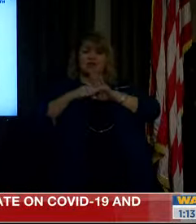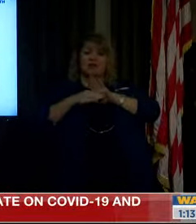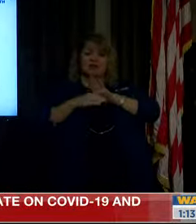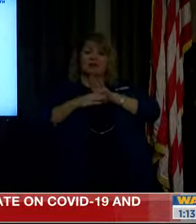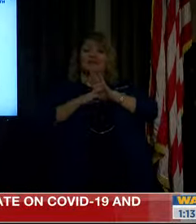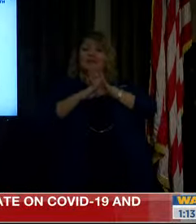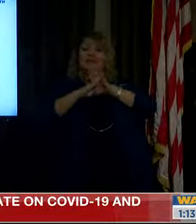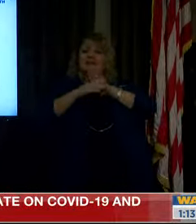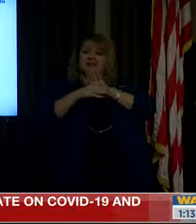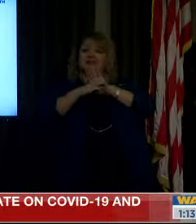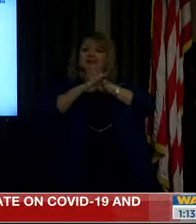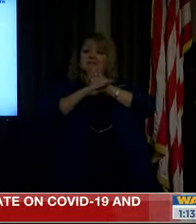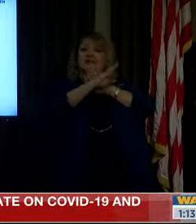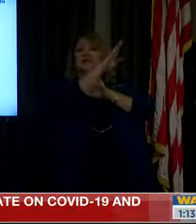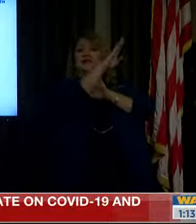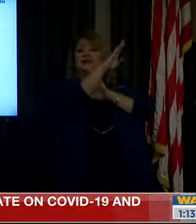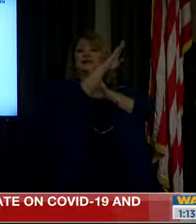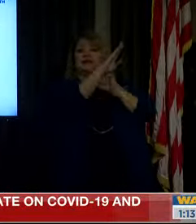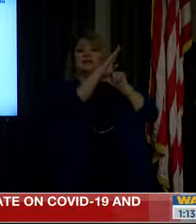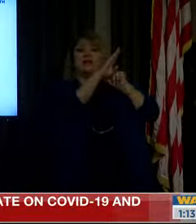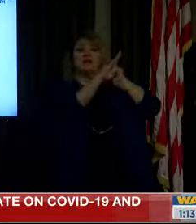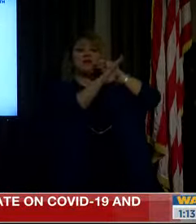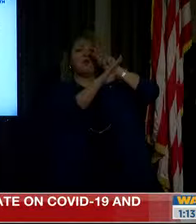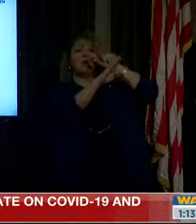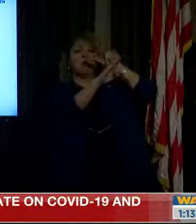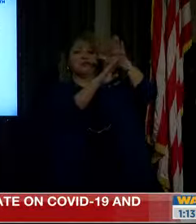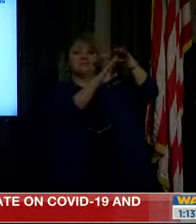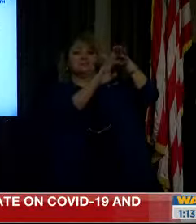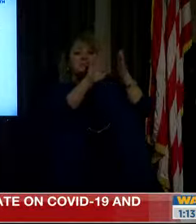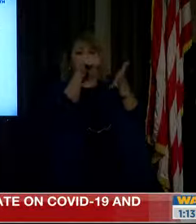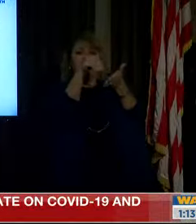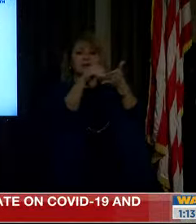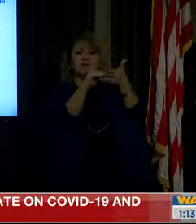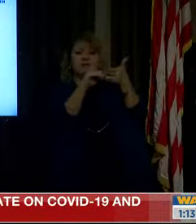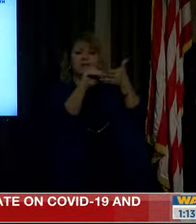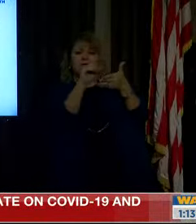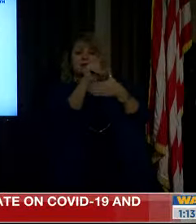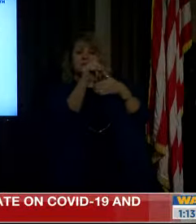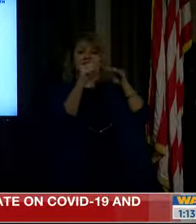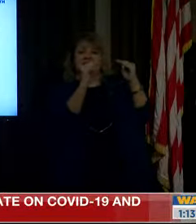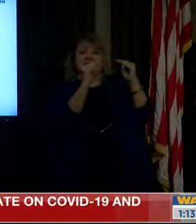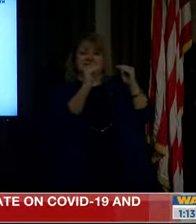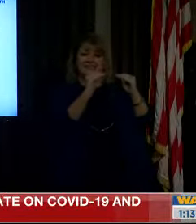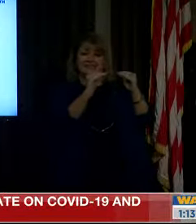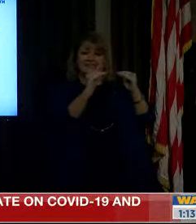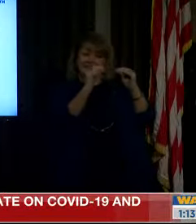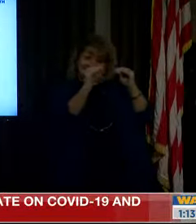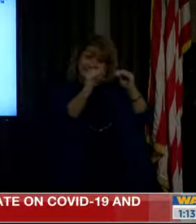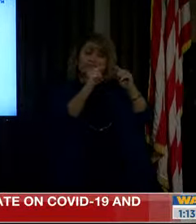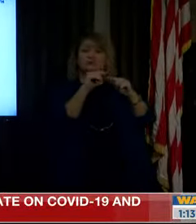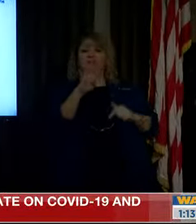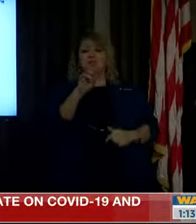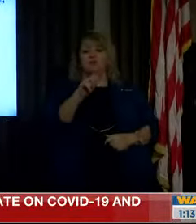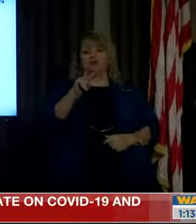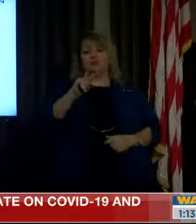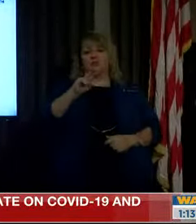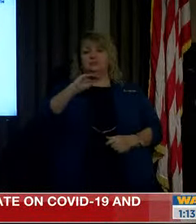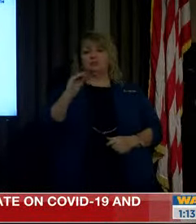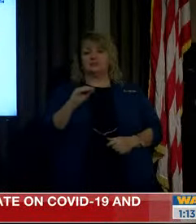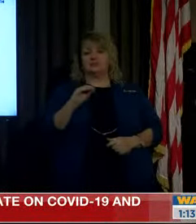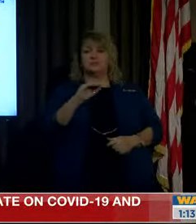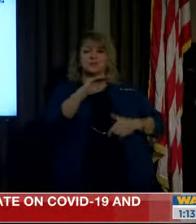peaked around the middle of August and now has come down consistently to 4.2%. 4.2% of our ER